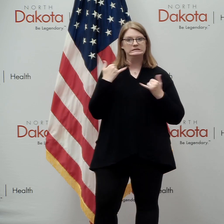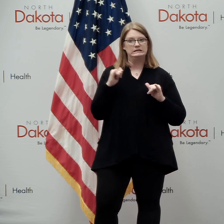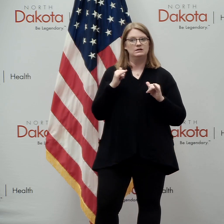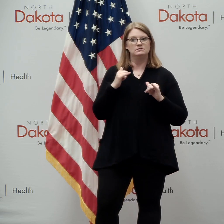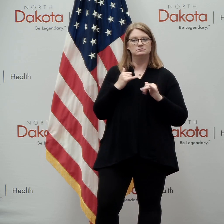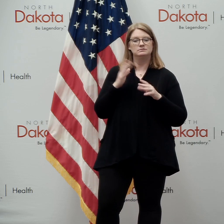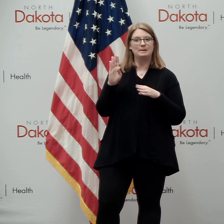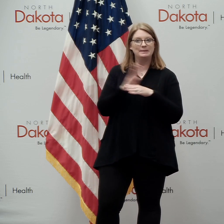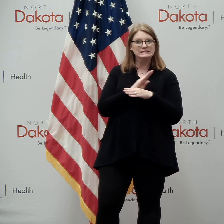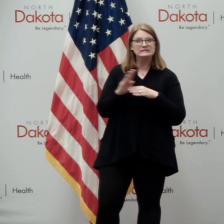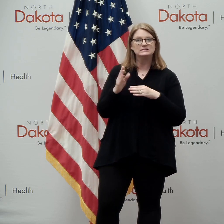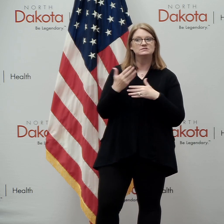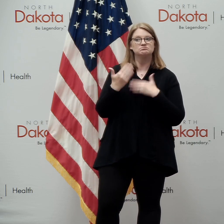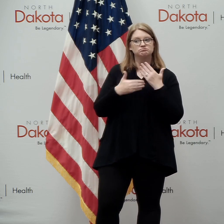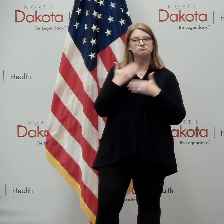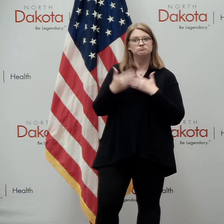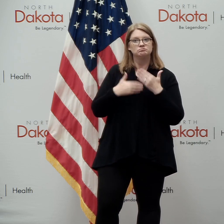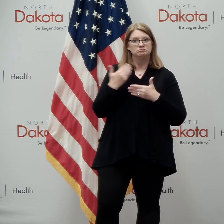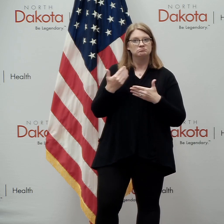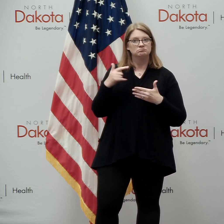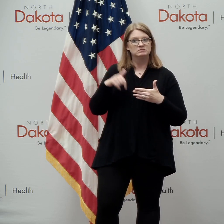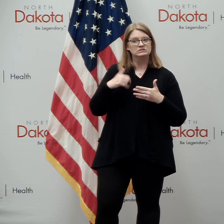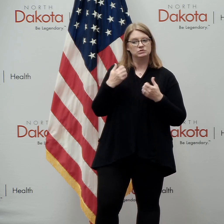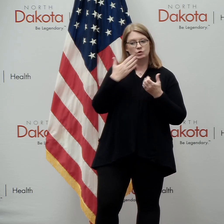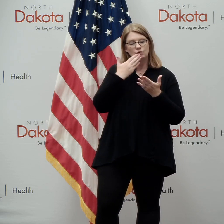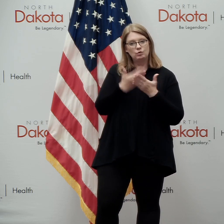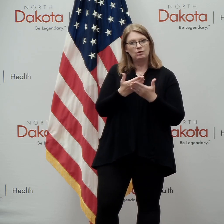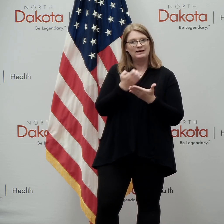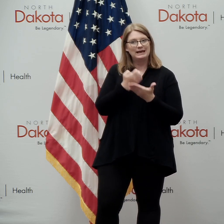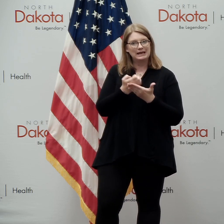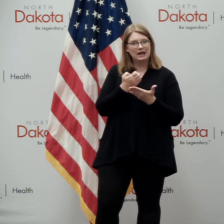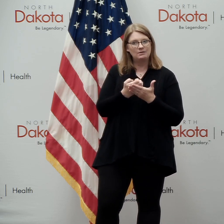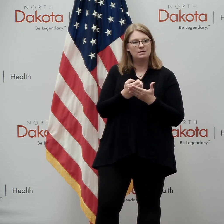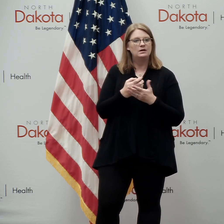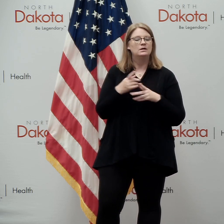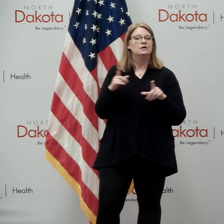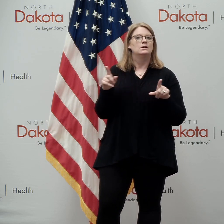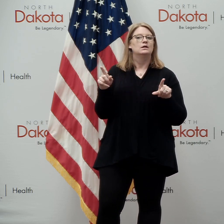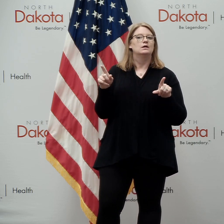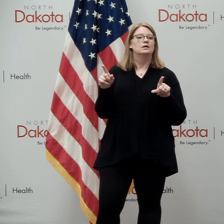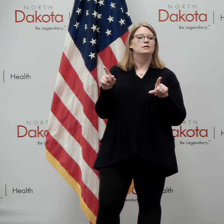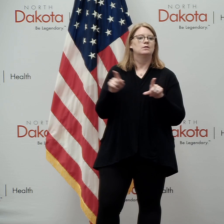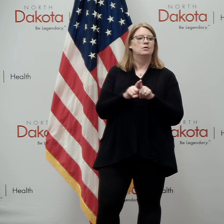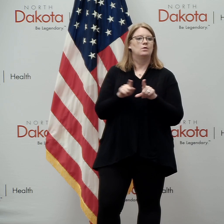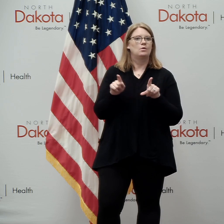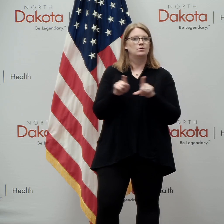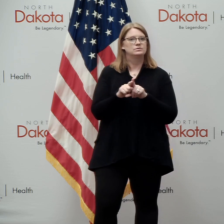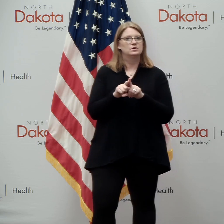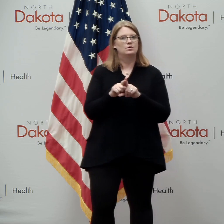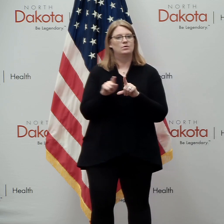because of our strong economy and because of the net influx of